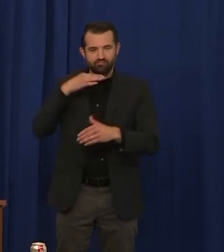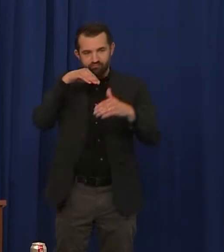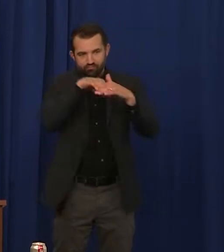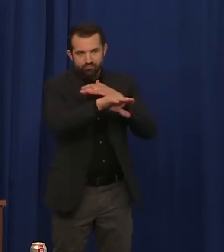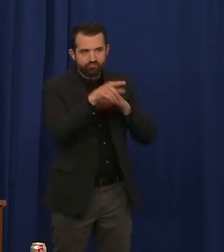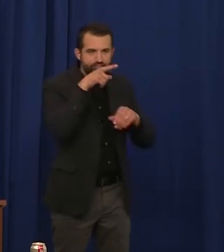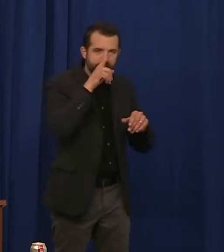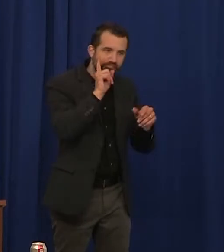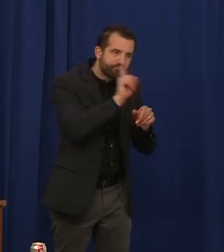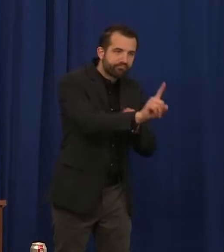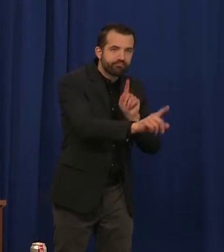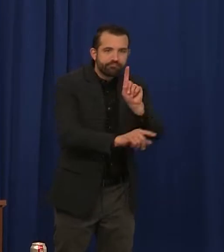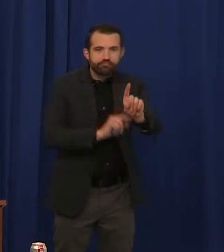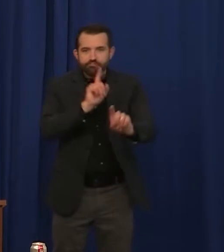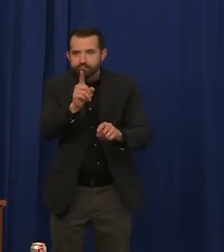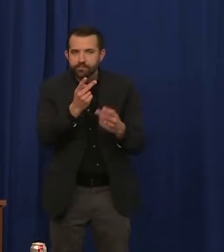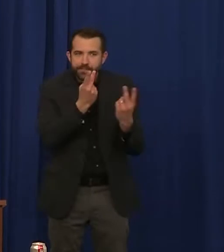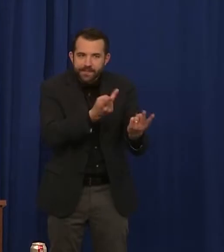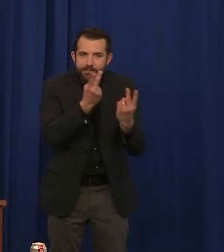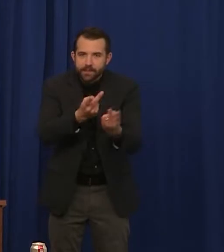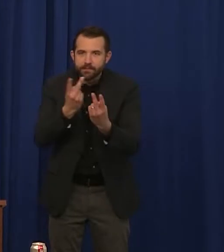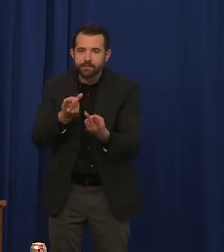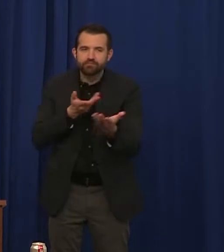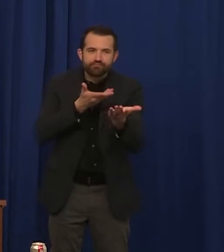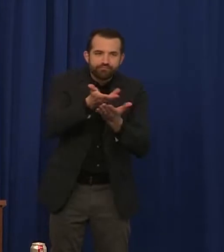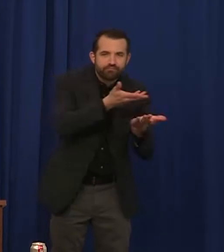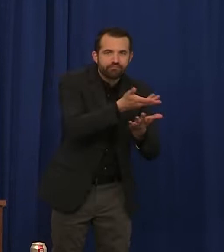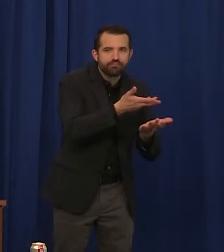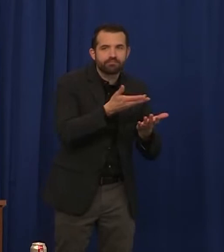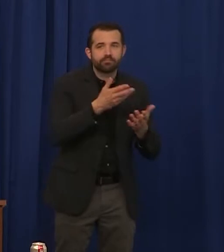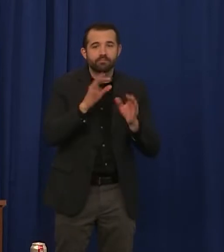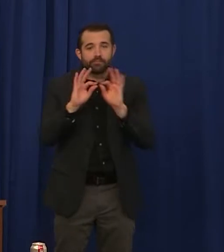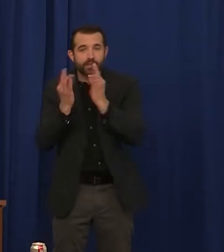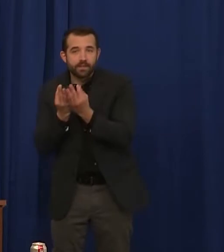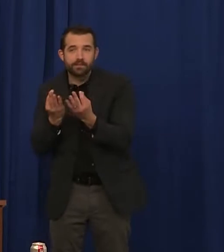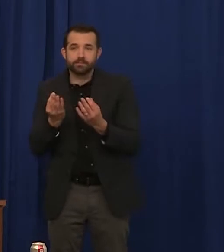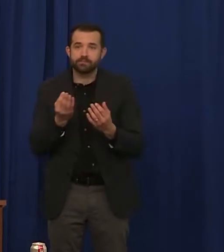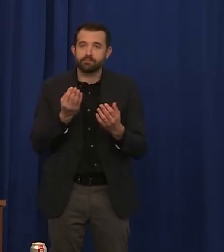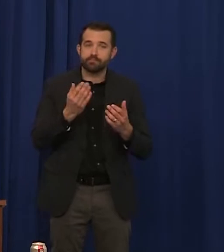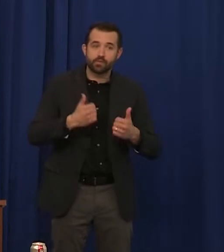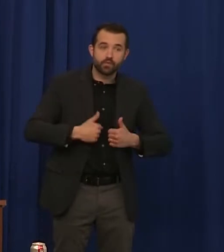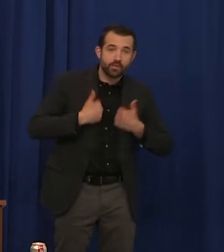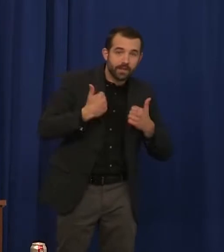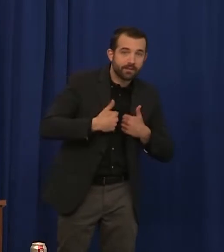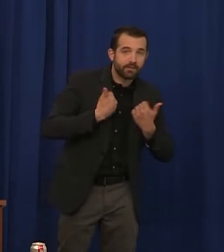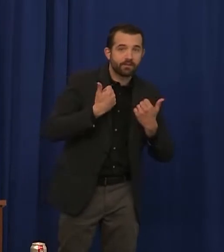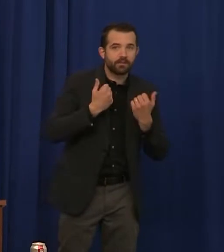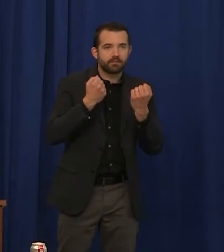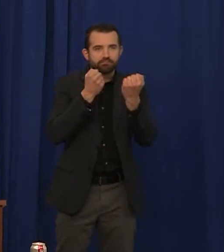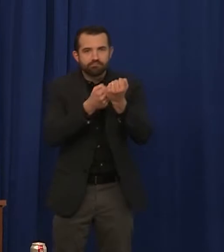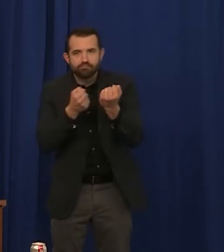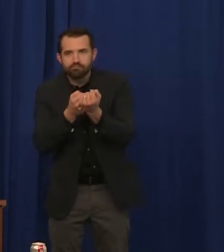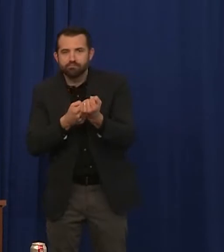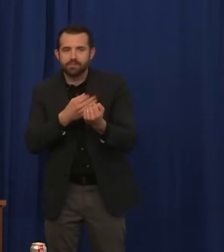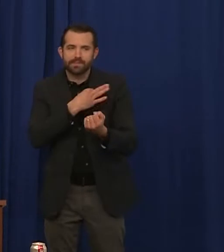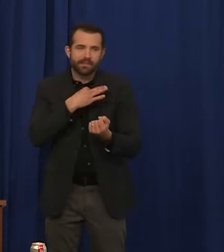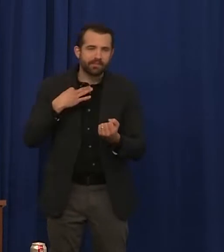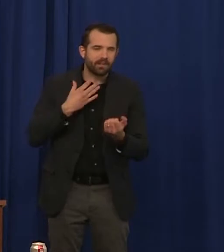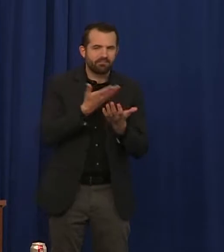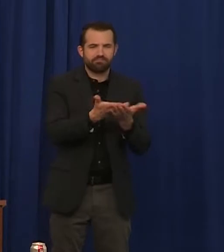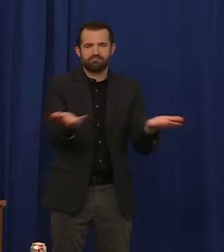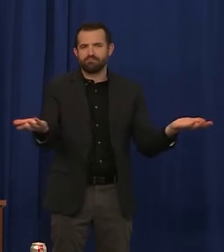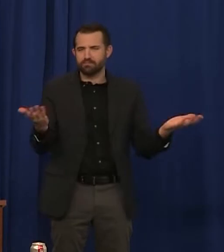services to either staff as well as family members. And so I'd like to just take a moment both to acknowledge